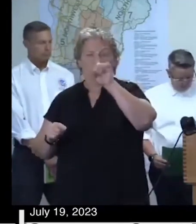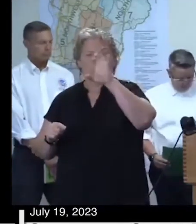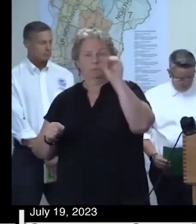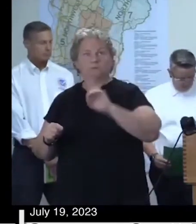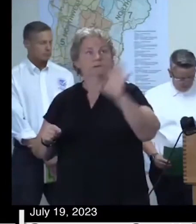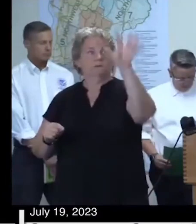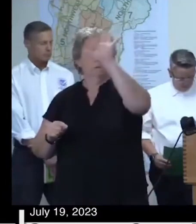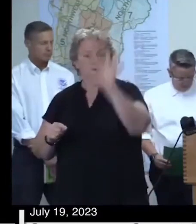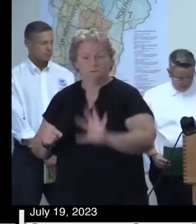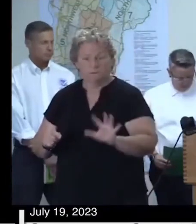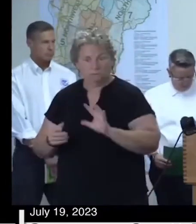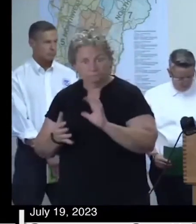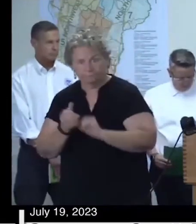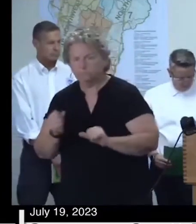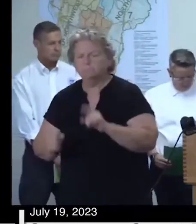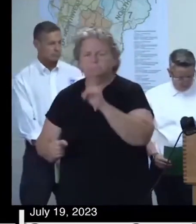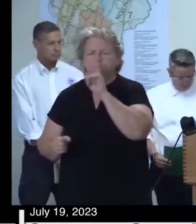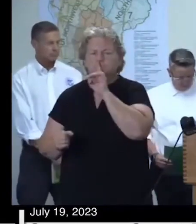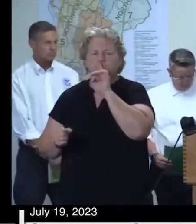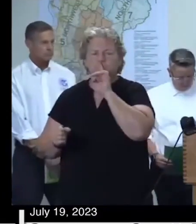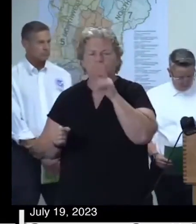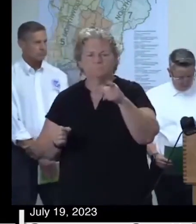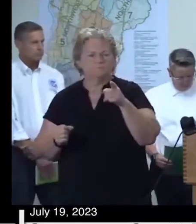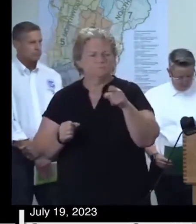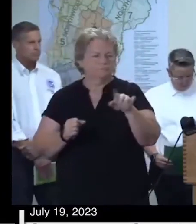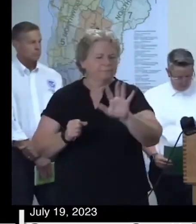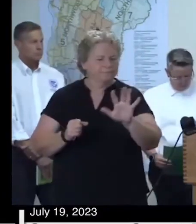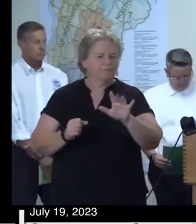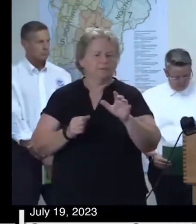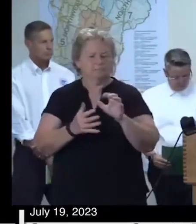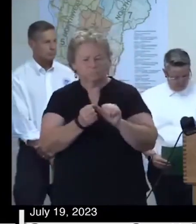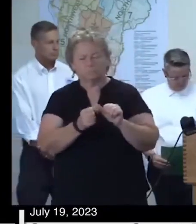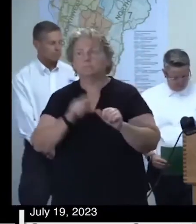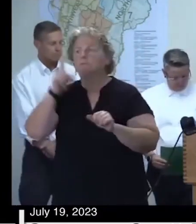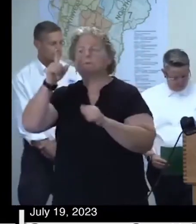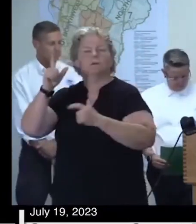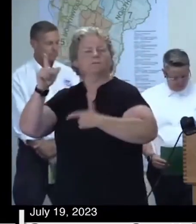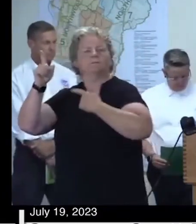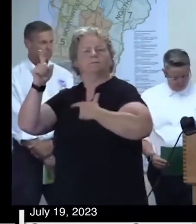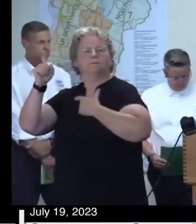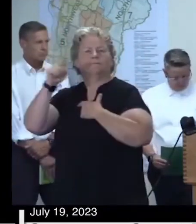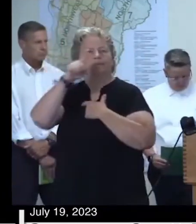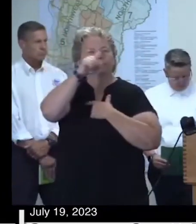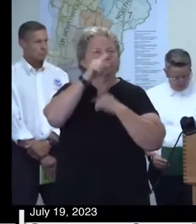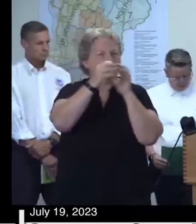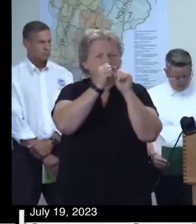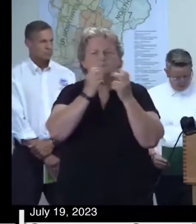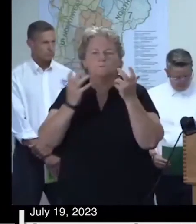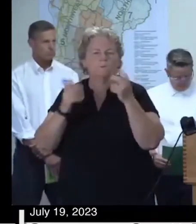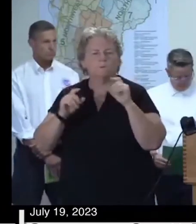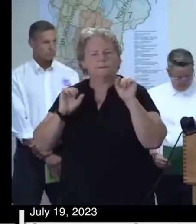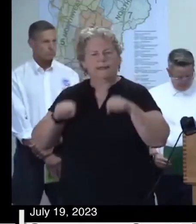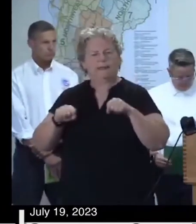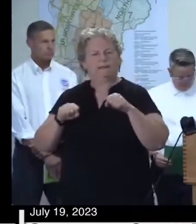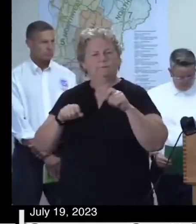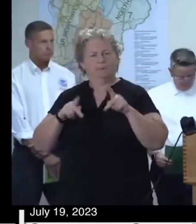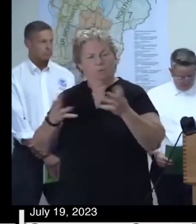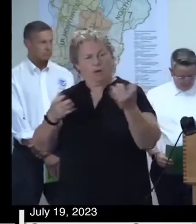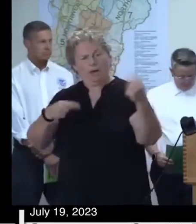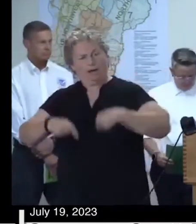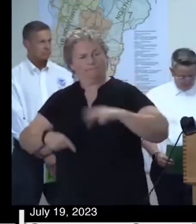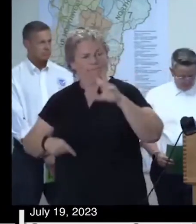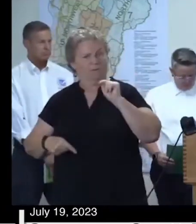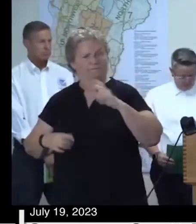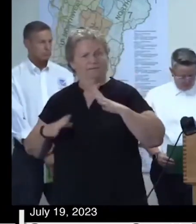be, that we're ready, willing, and able to welcome folks from out of state to come and